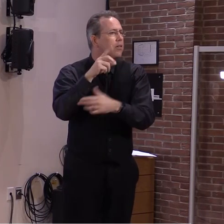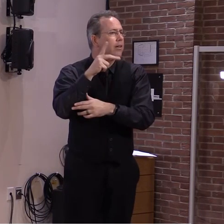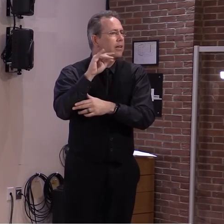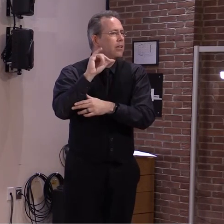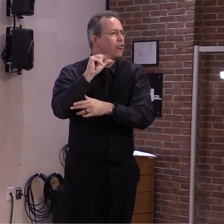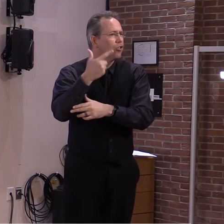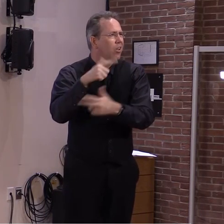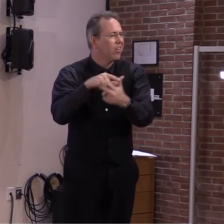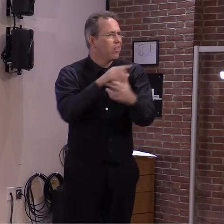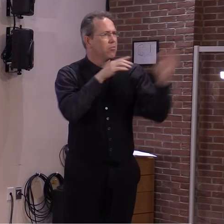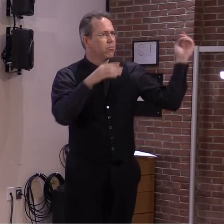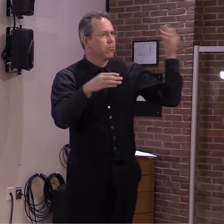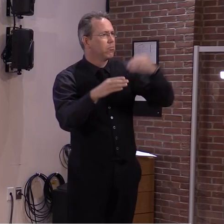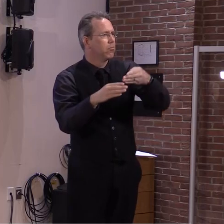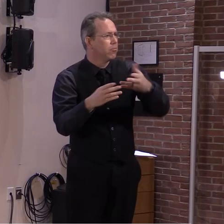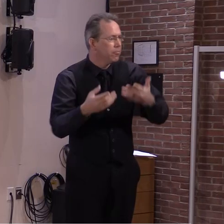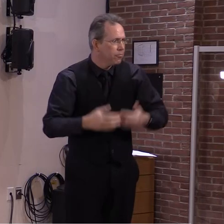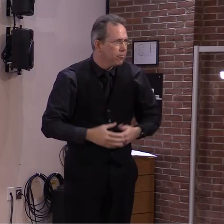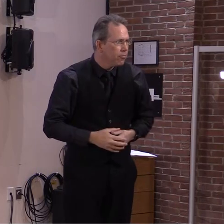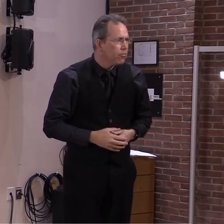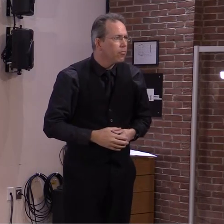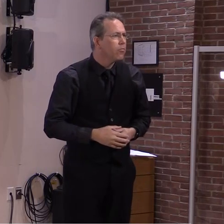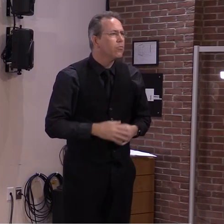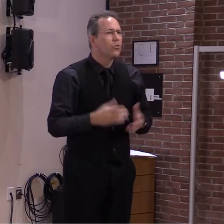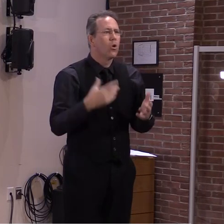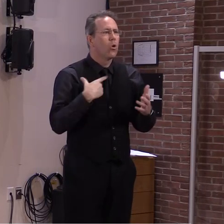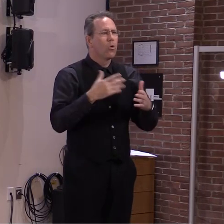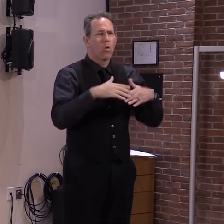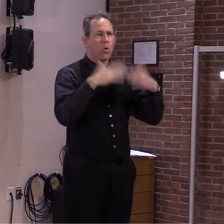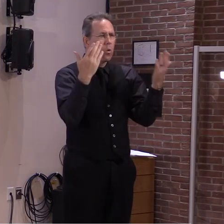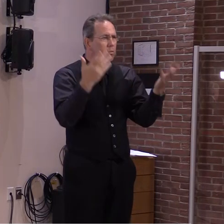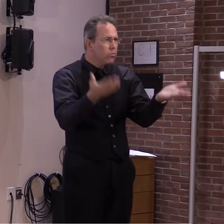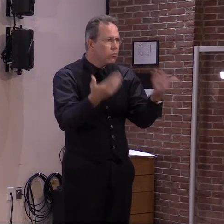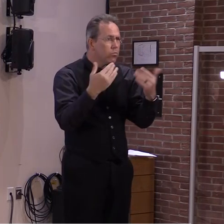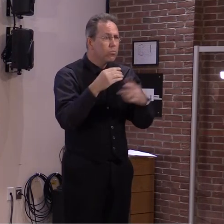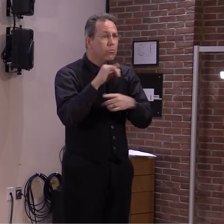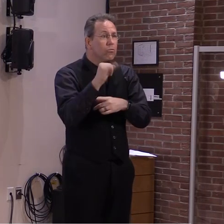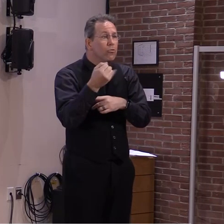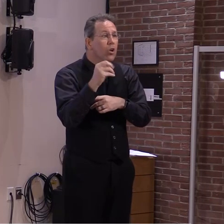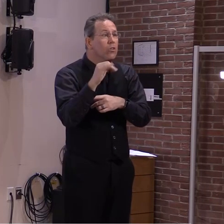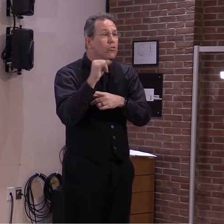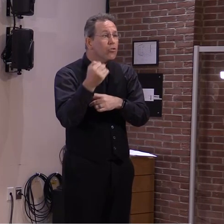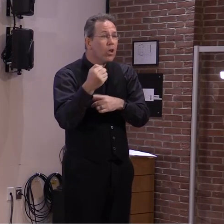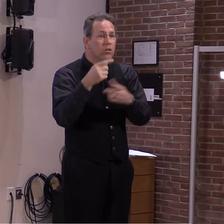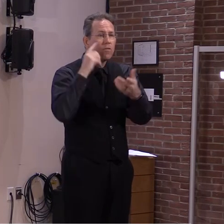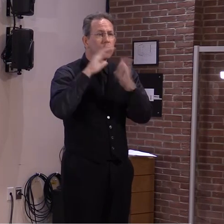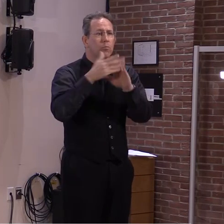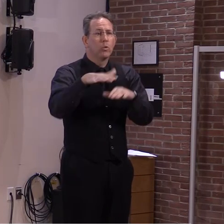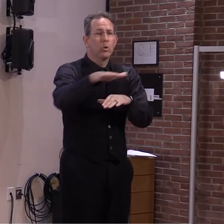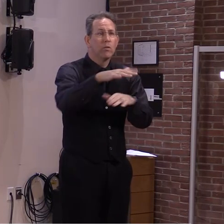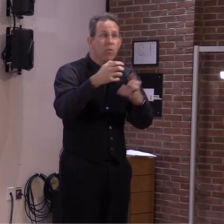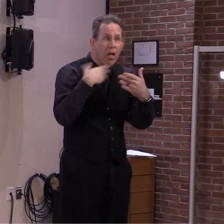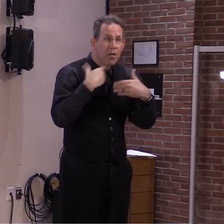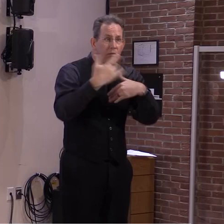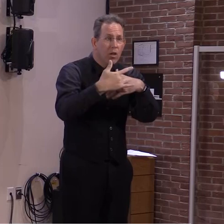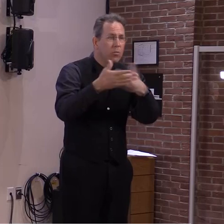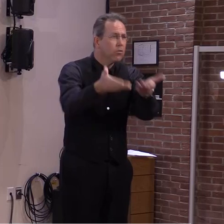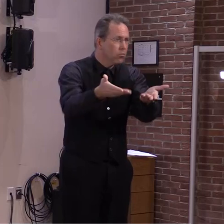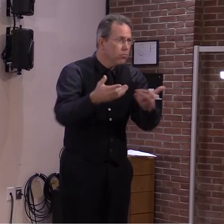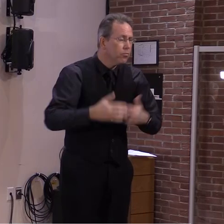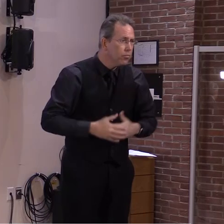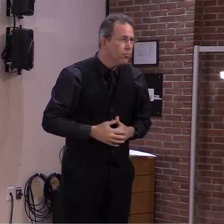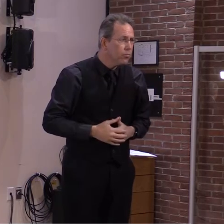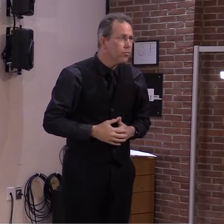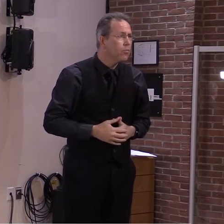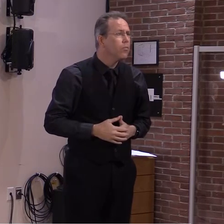as we move forward. We've opened up Johnson & Johnson to community vaccination sites, I think, last week. Which